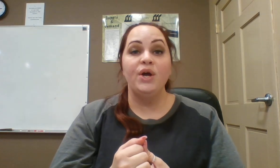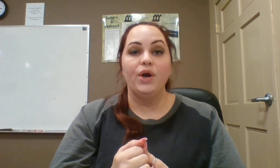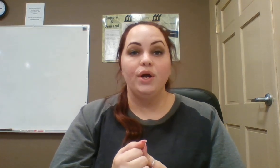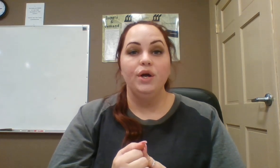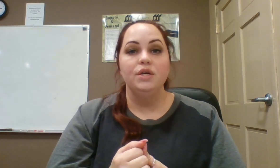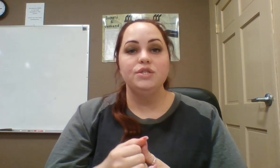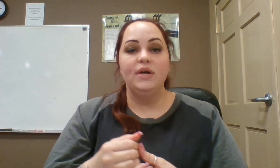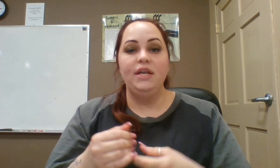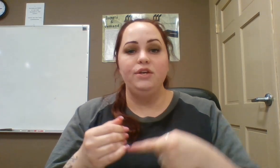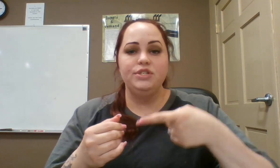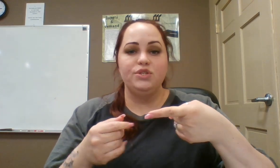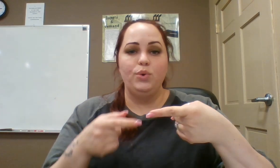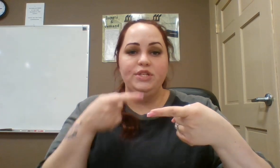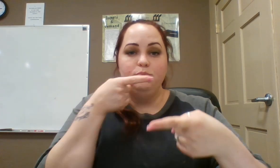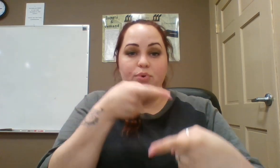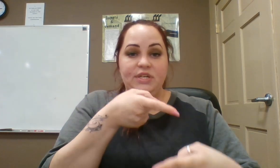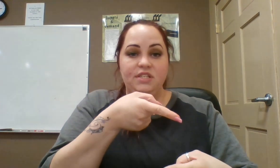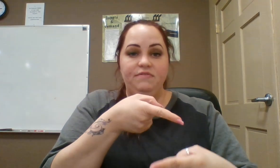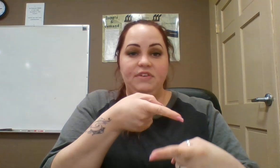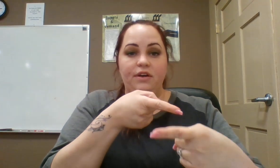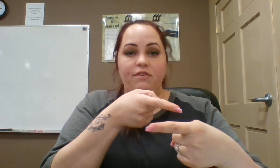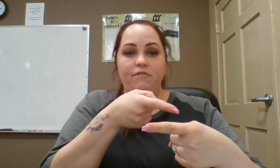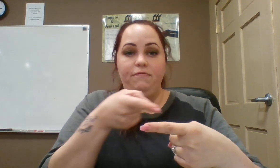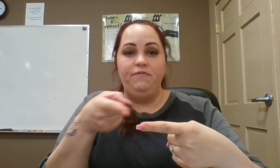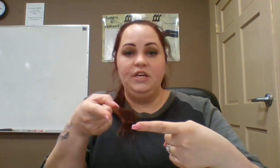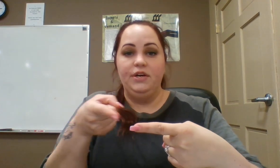Finger. So again, you're just going to point to the finger. Finger.